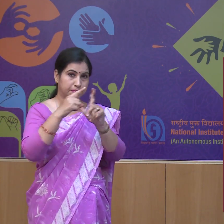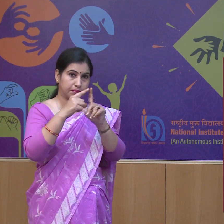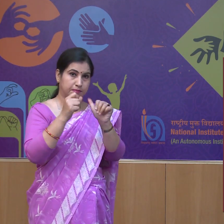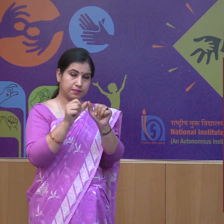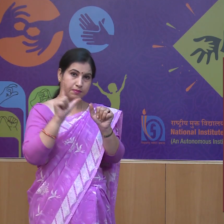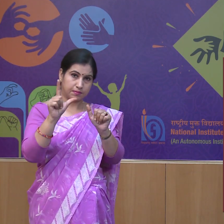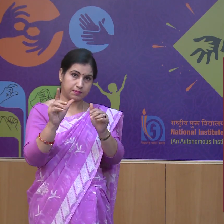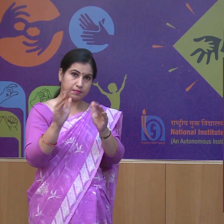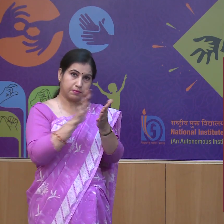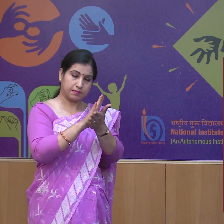Dalhousie.